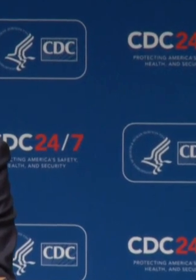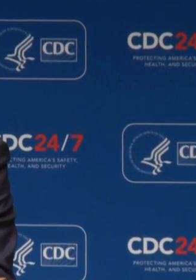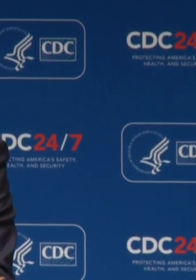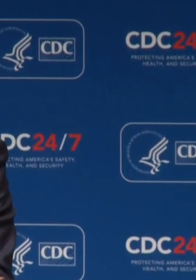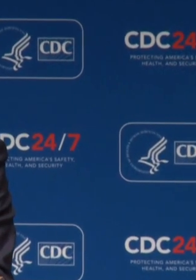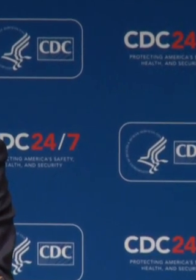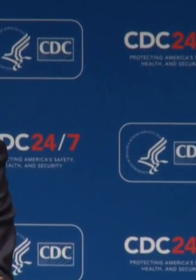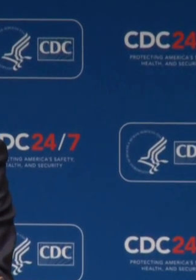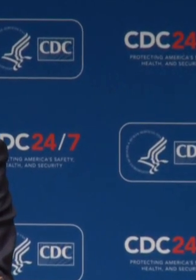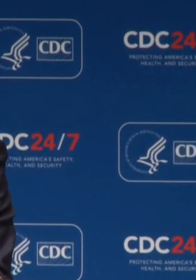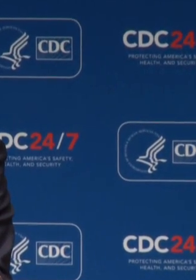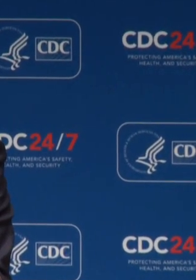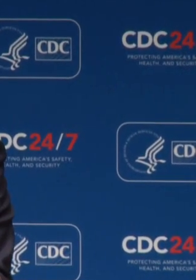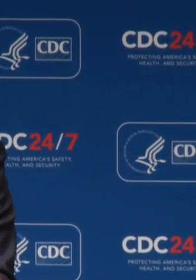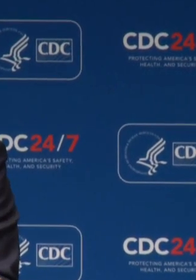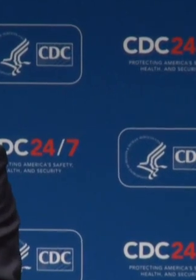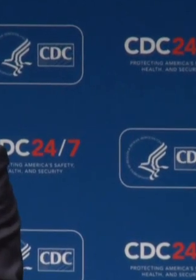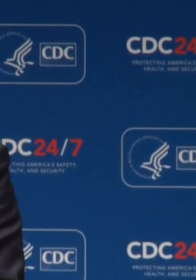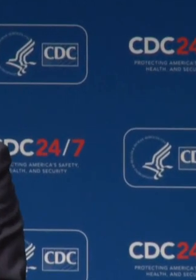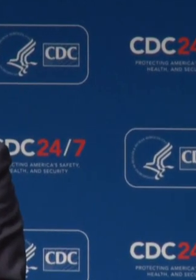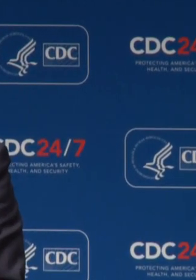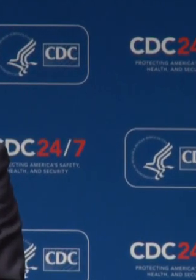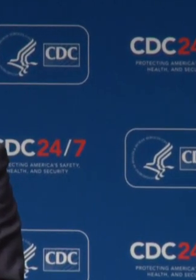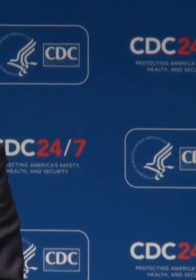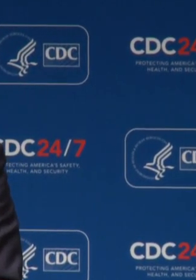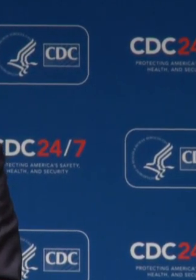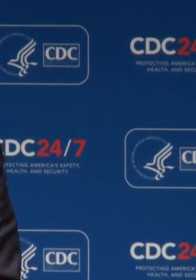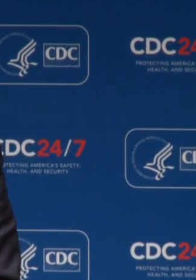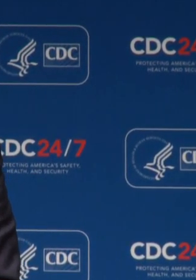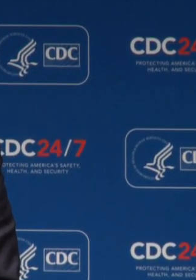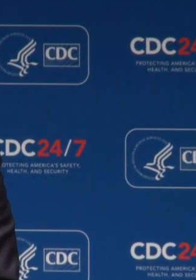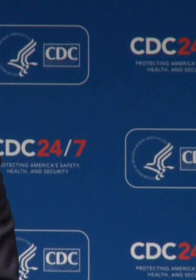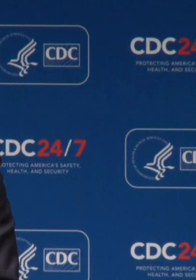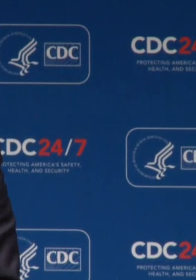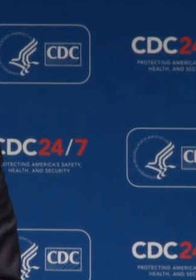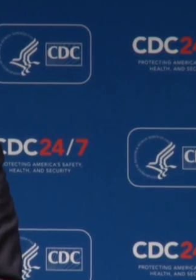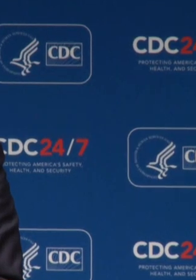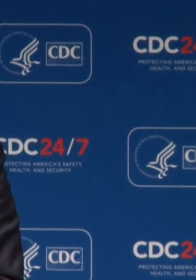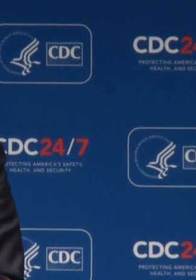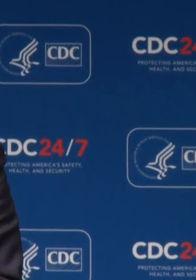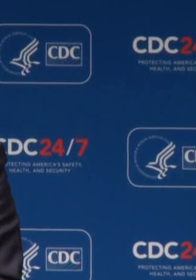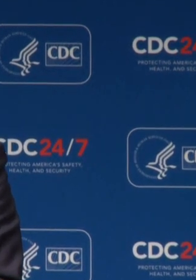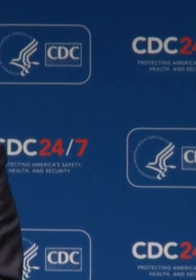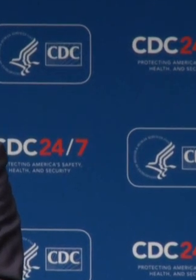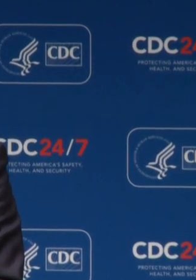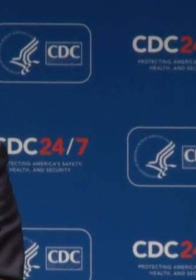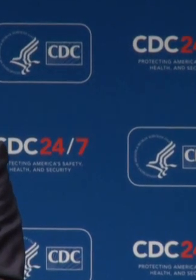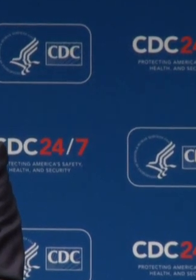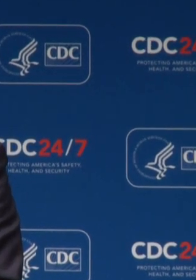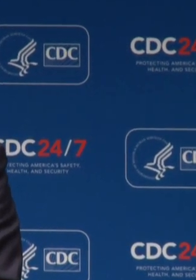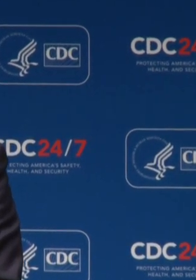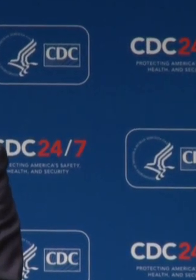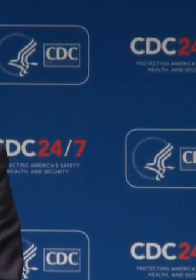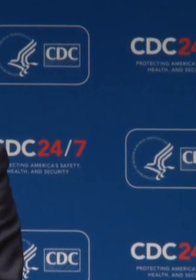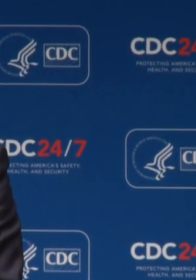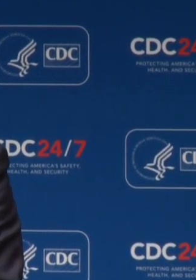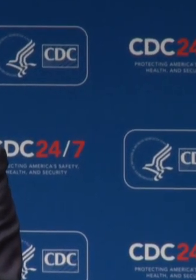COVID-19 is the most significant public health challenge our country's faced in more than a century.